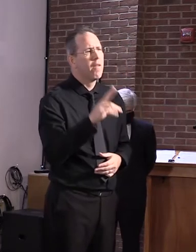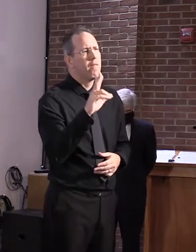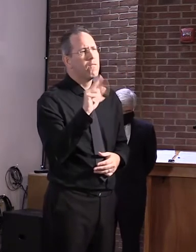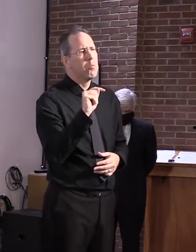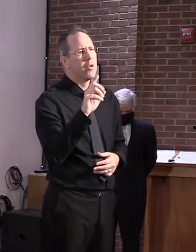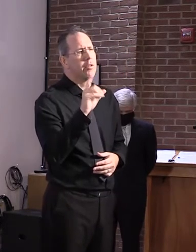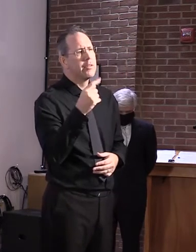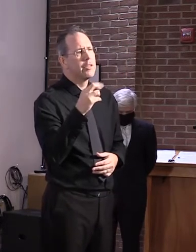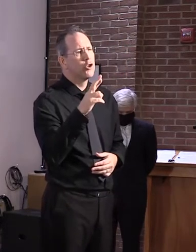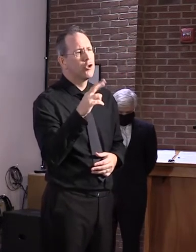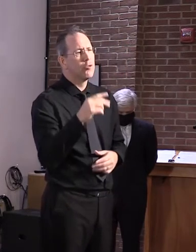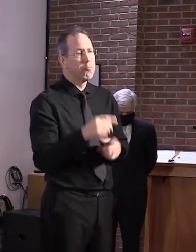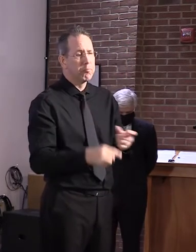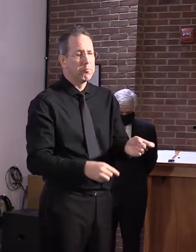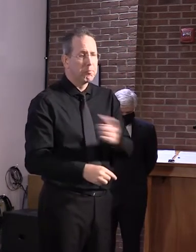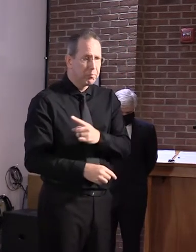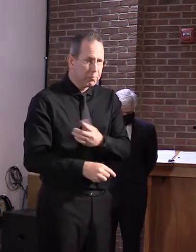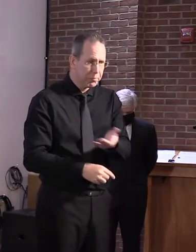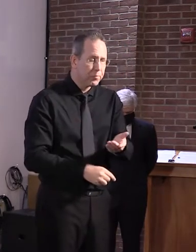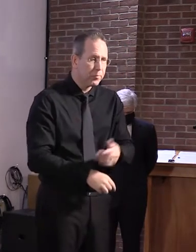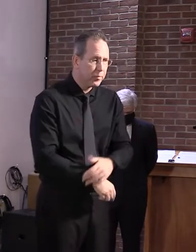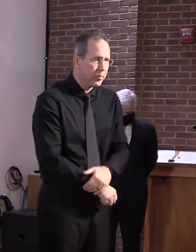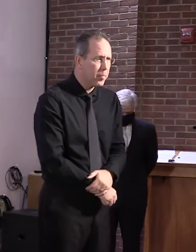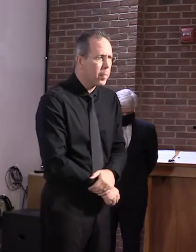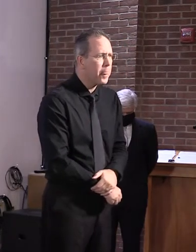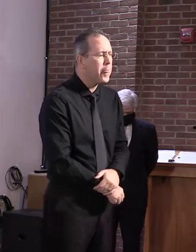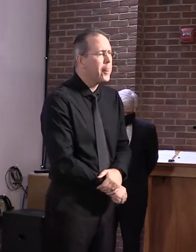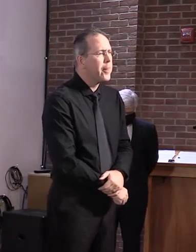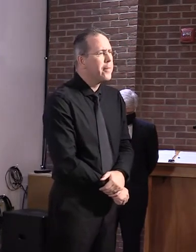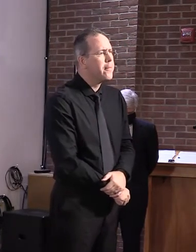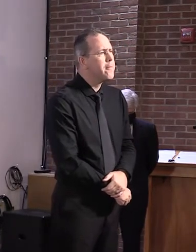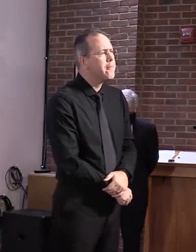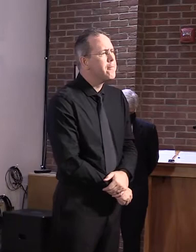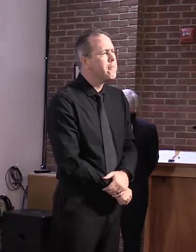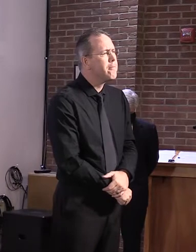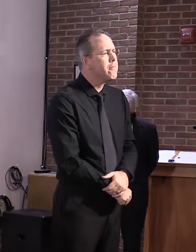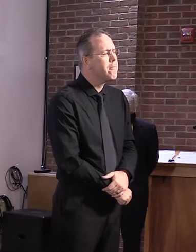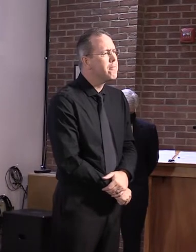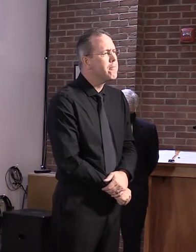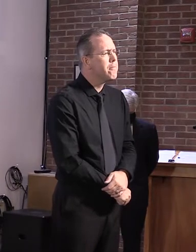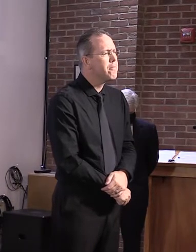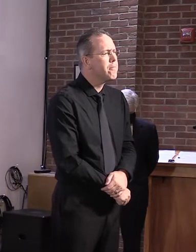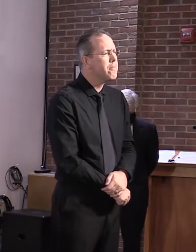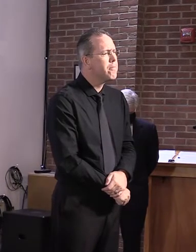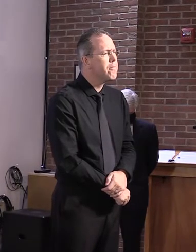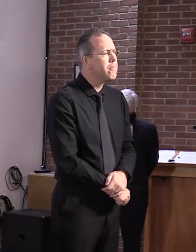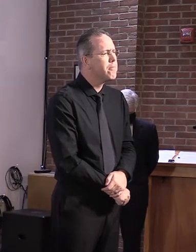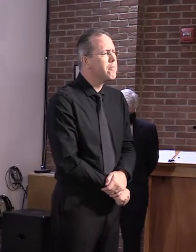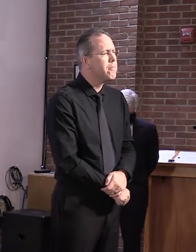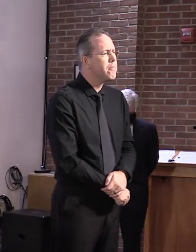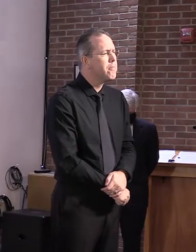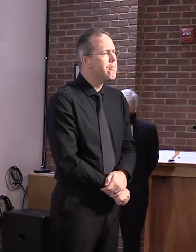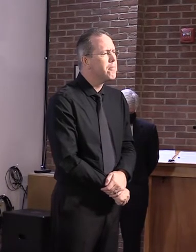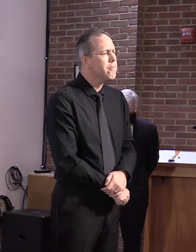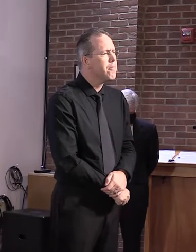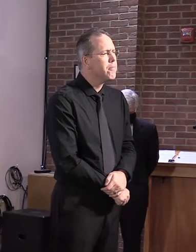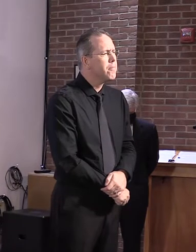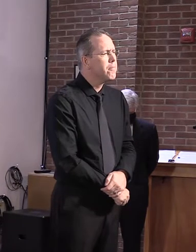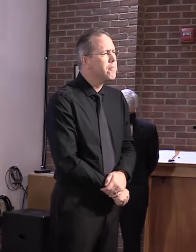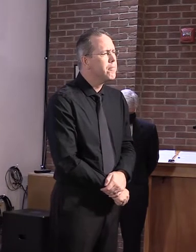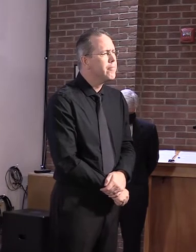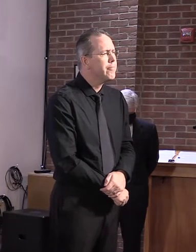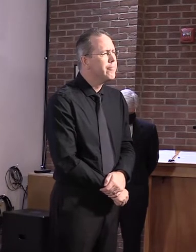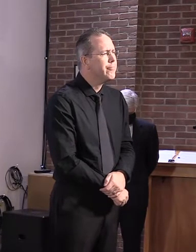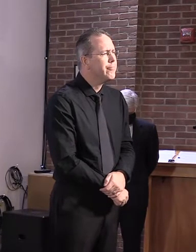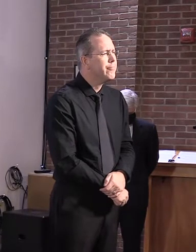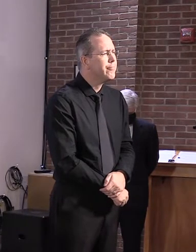Yeah, hi. I had a question, I guess, for both the governor and former President